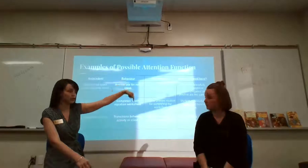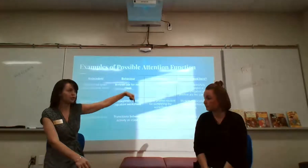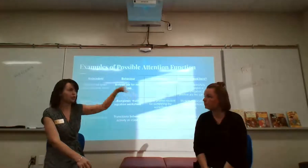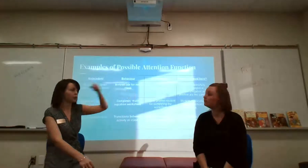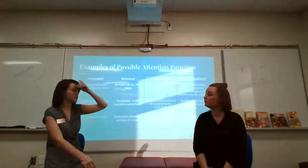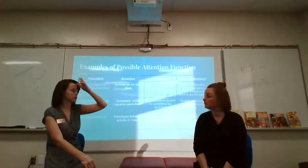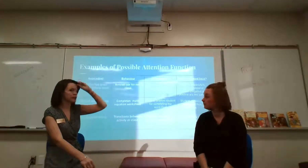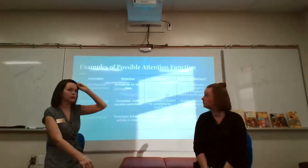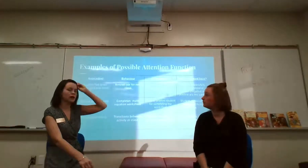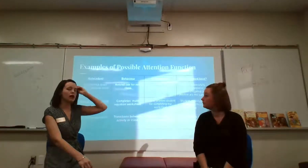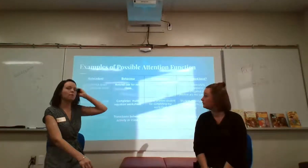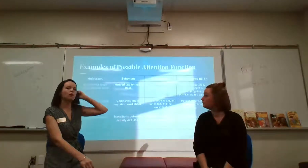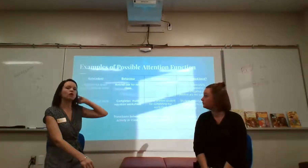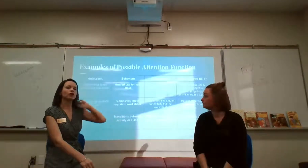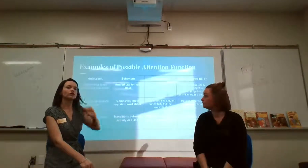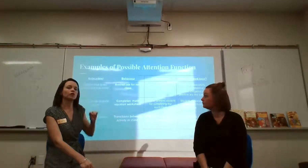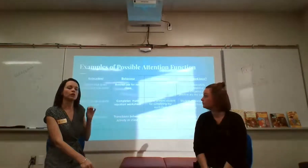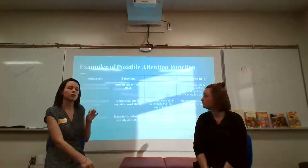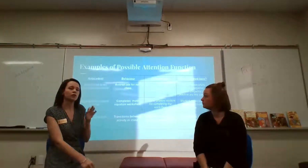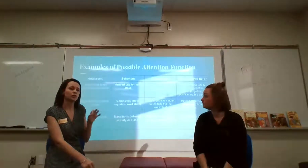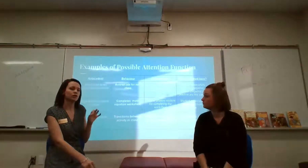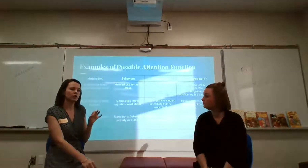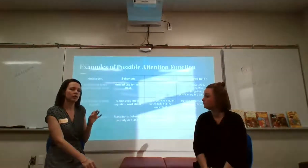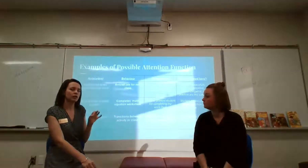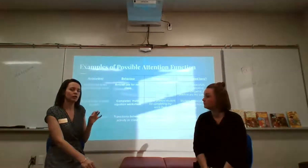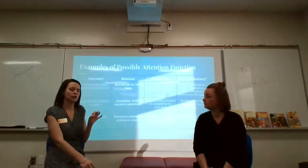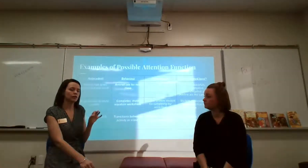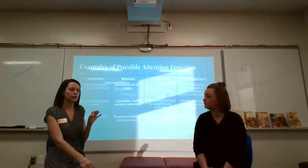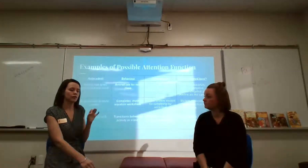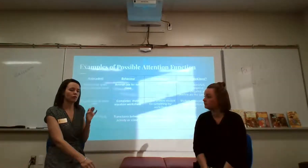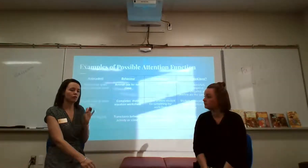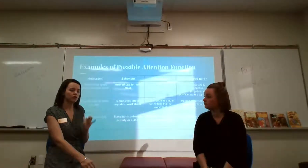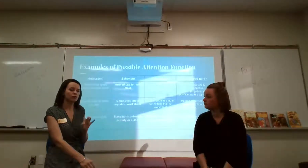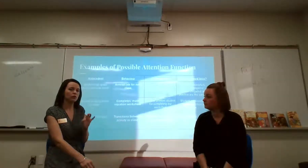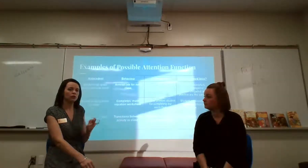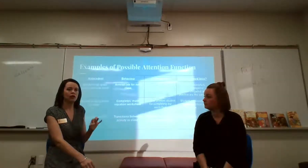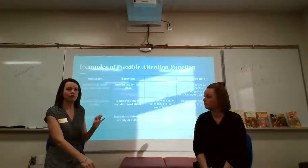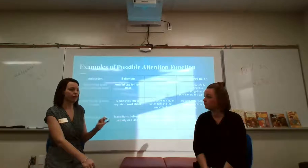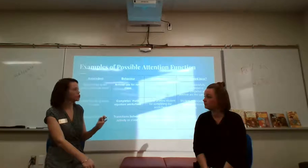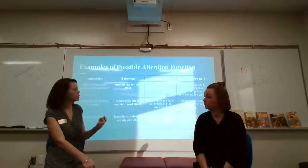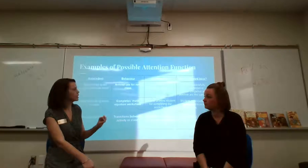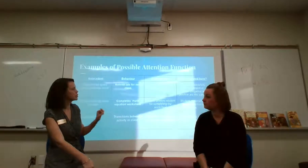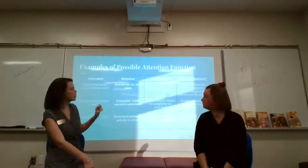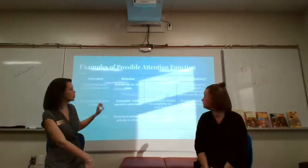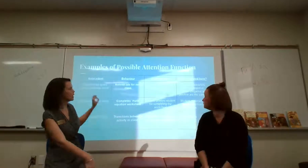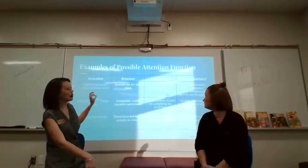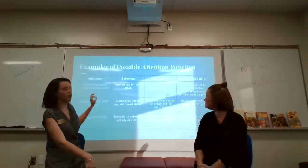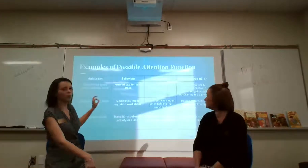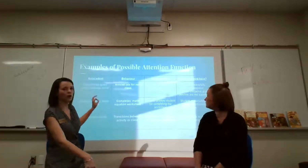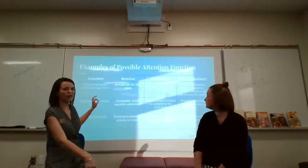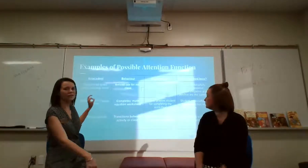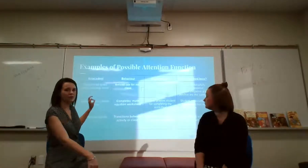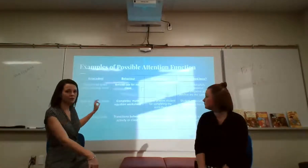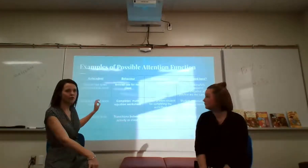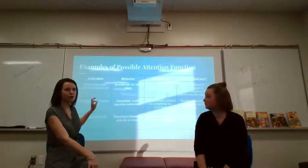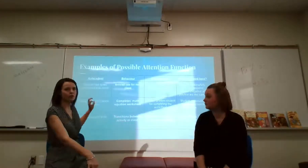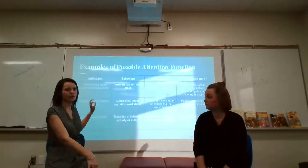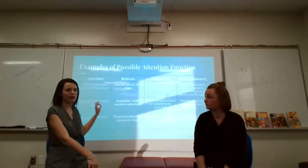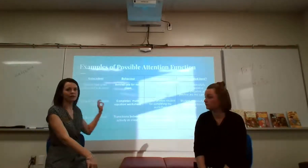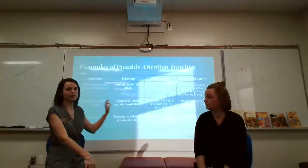that you're about to see. But we're going to show you what we do when we look at function is we look at what is different about the A's and